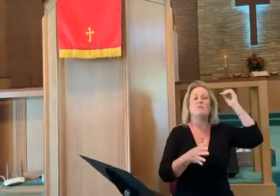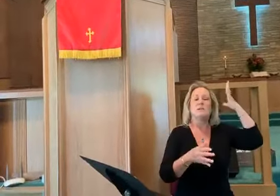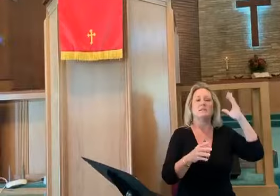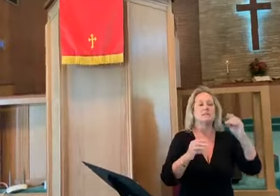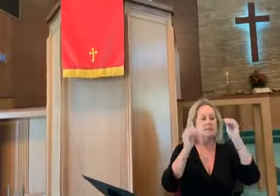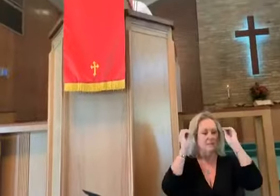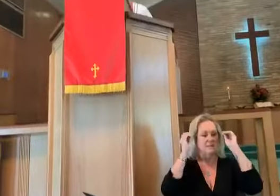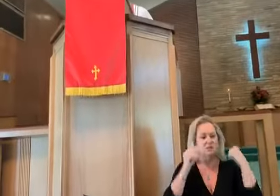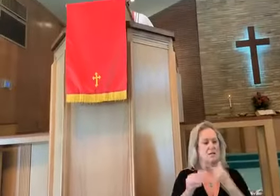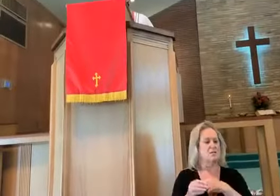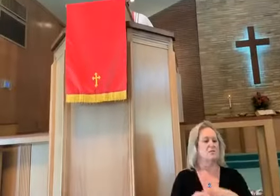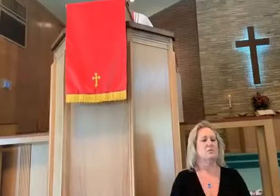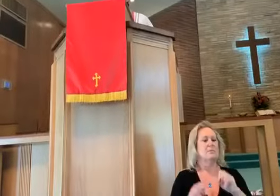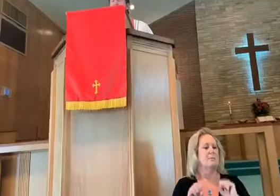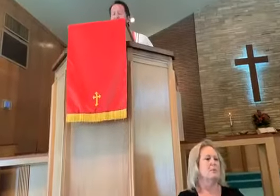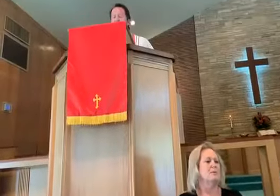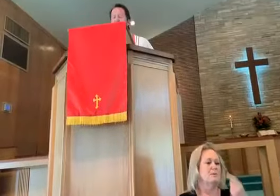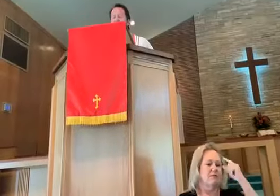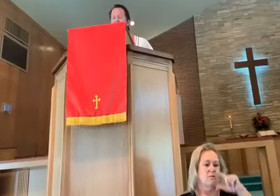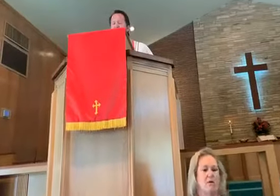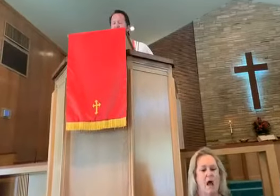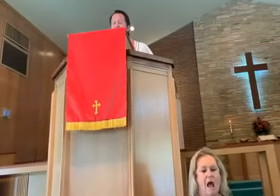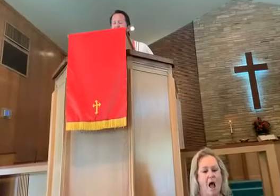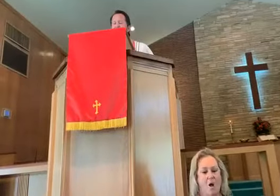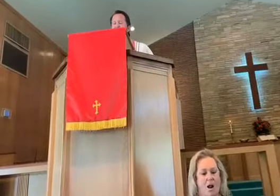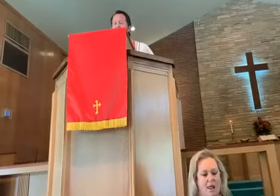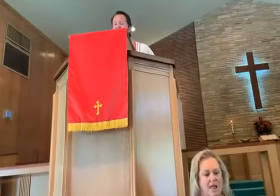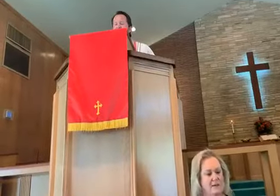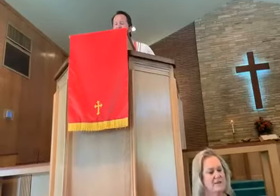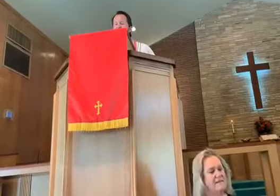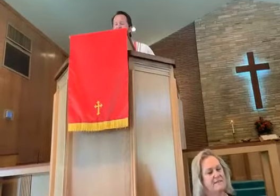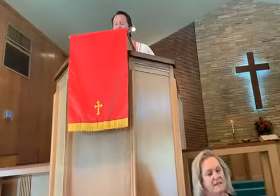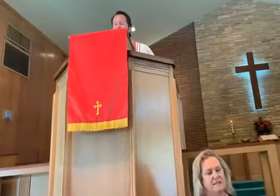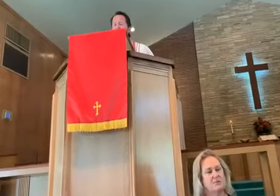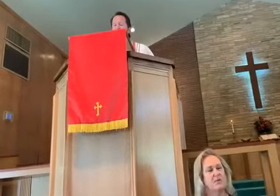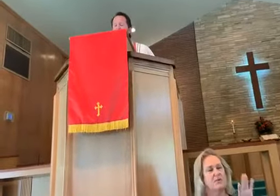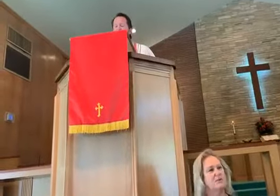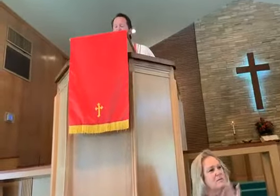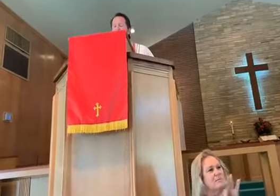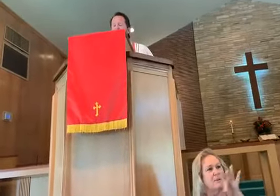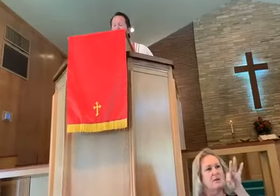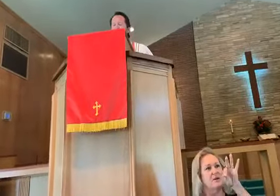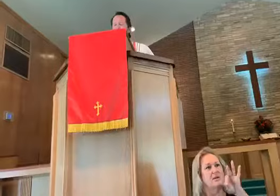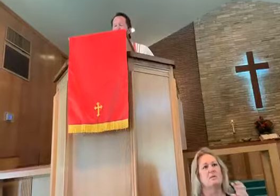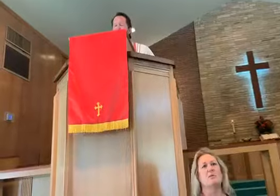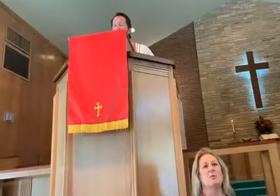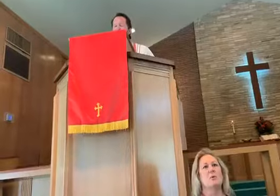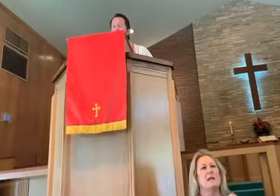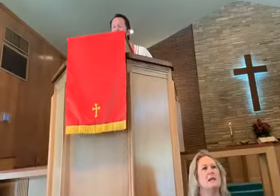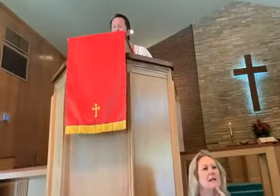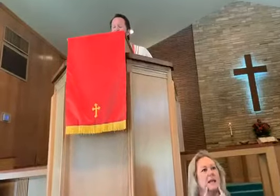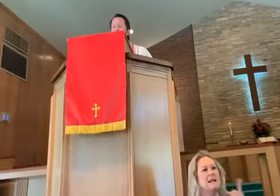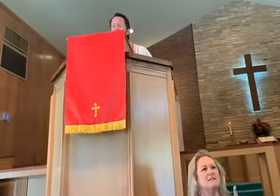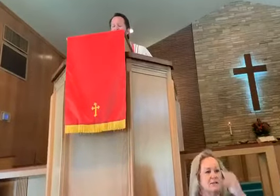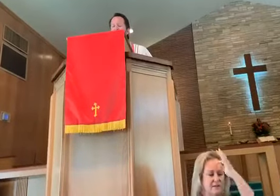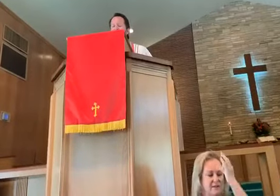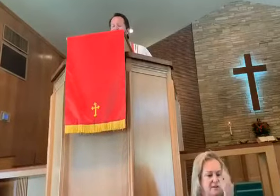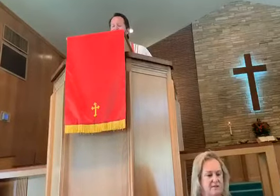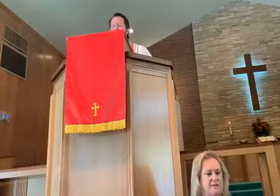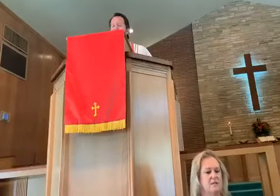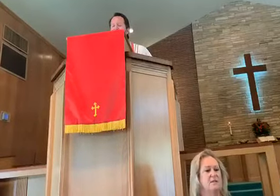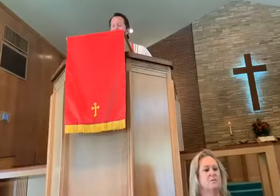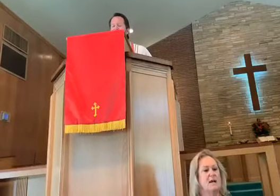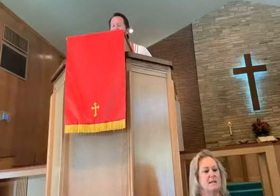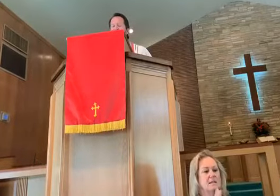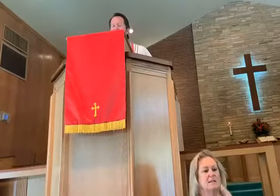Teach us your purposes for our lives and fill us with your spirit that we might respond faithfully. For